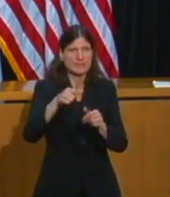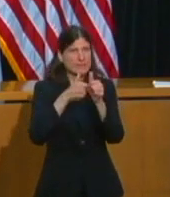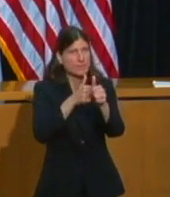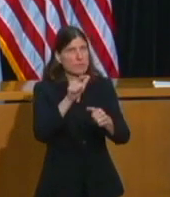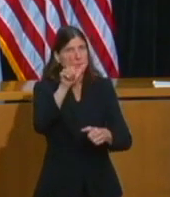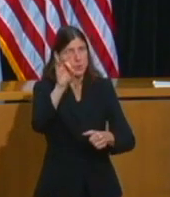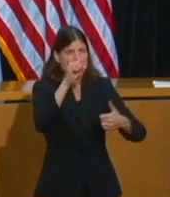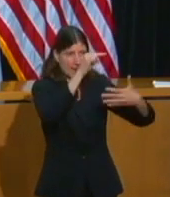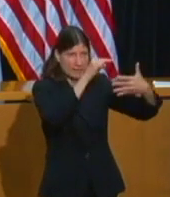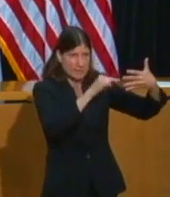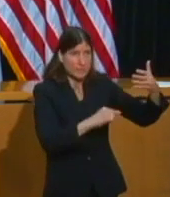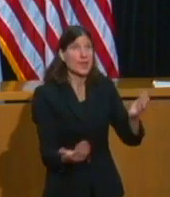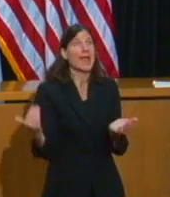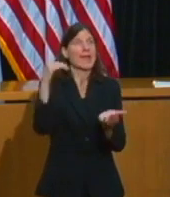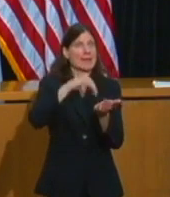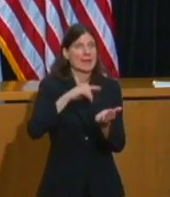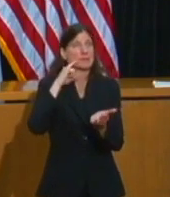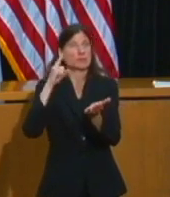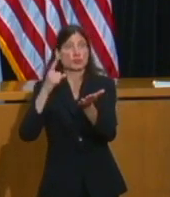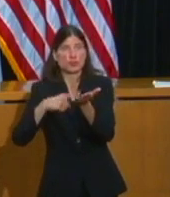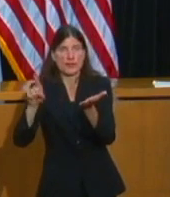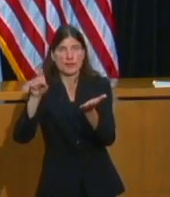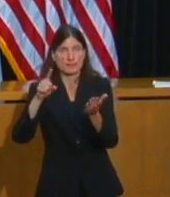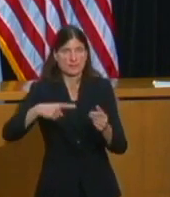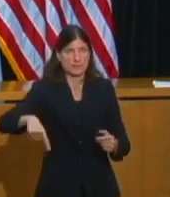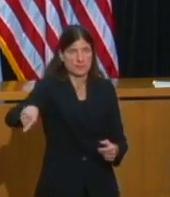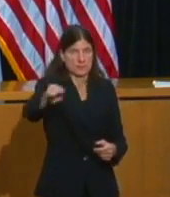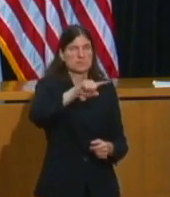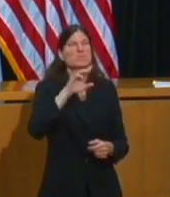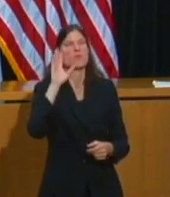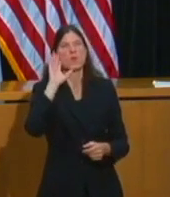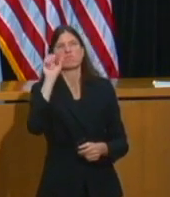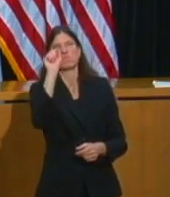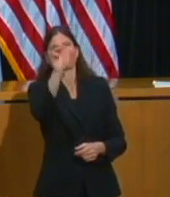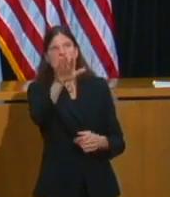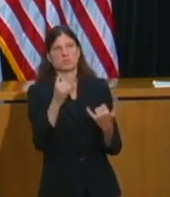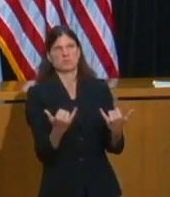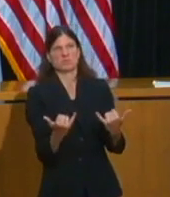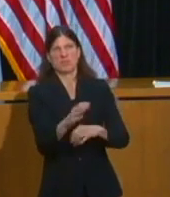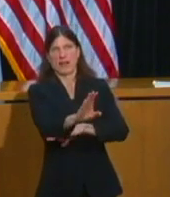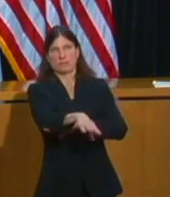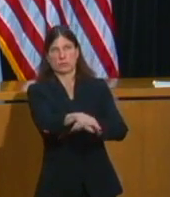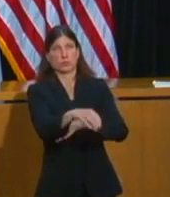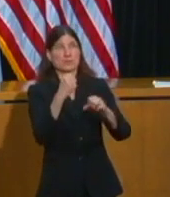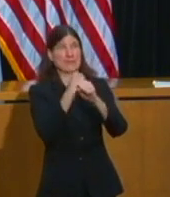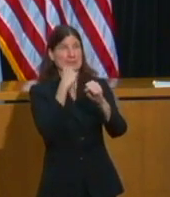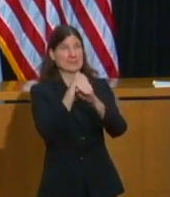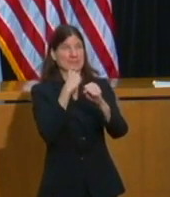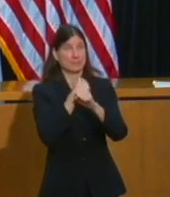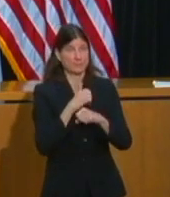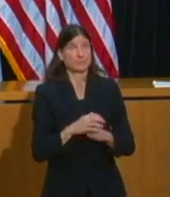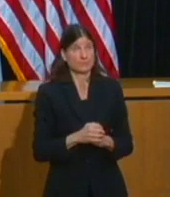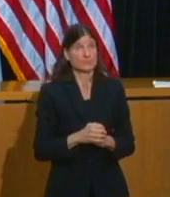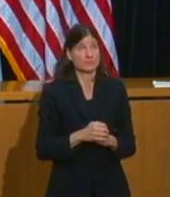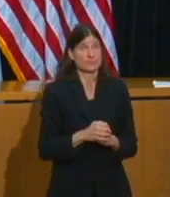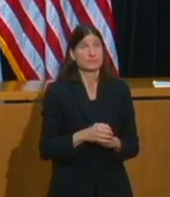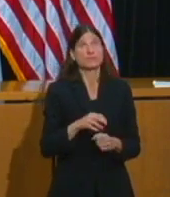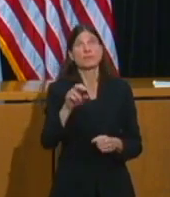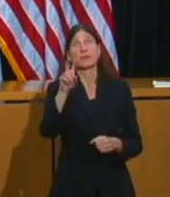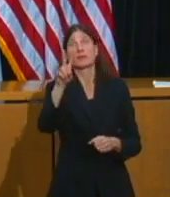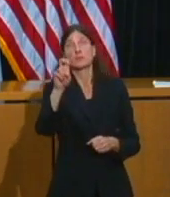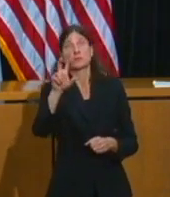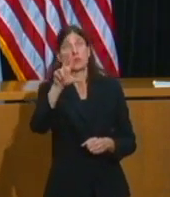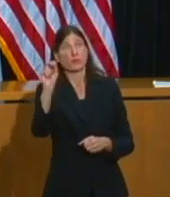which will be posted today, that occurred from May 18th to May 29th, 230 nursing homes were audited and